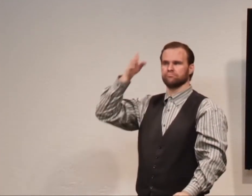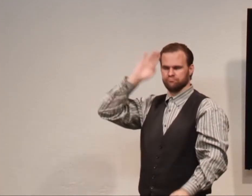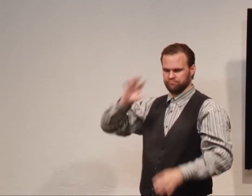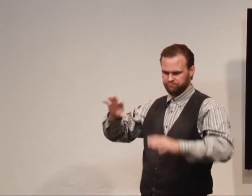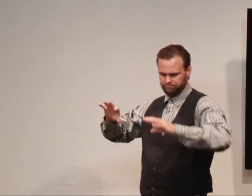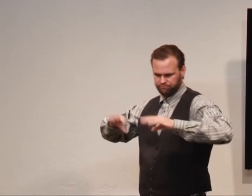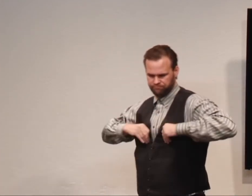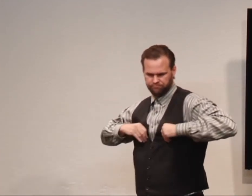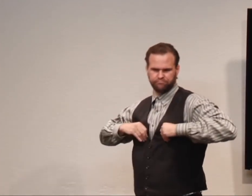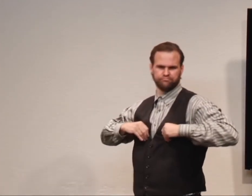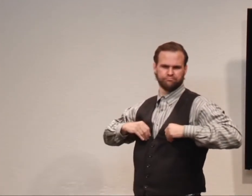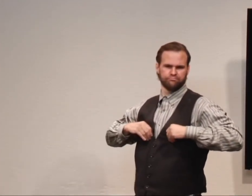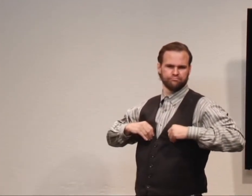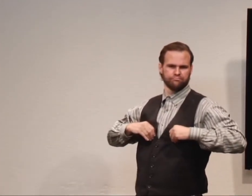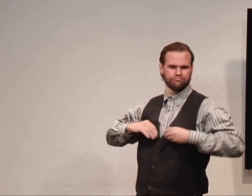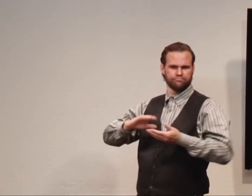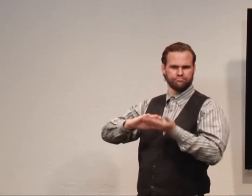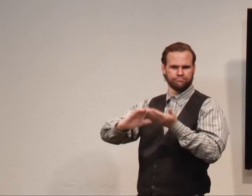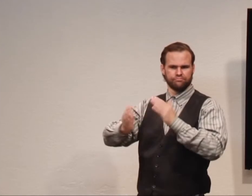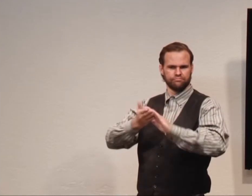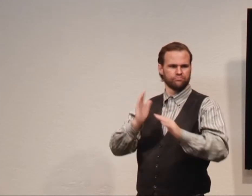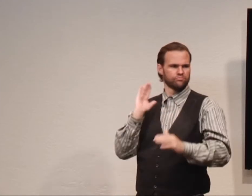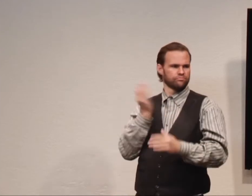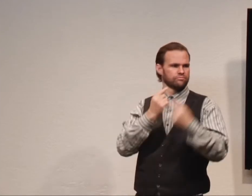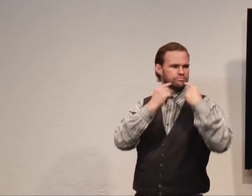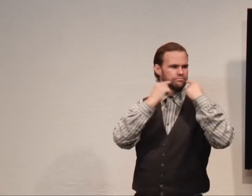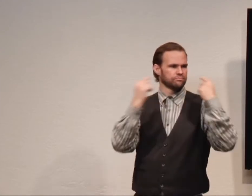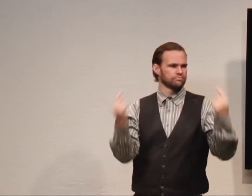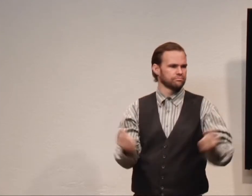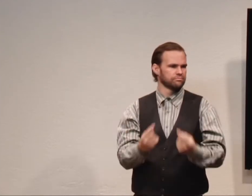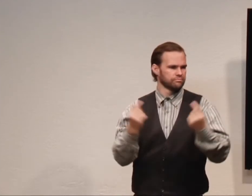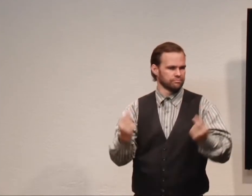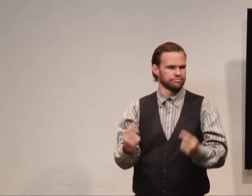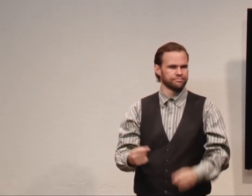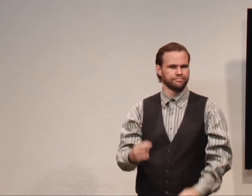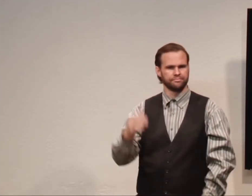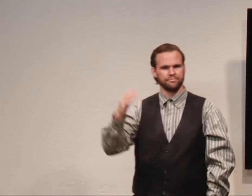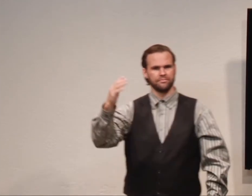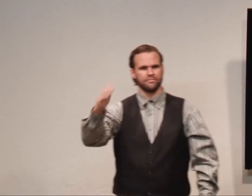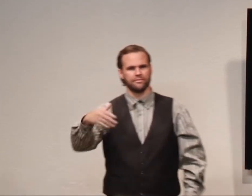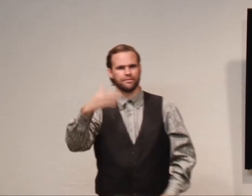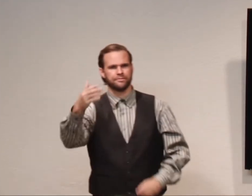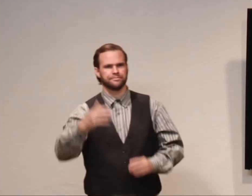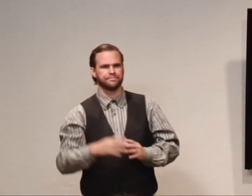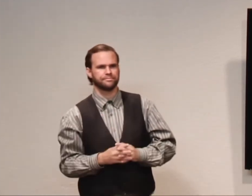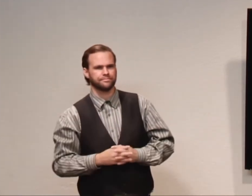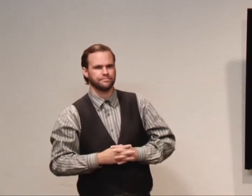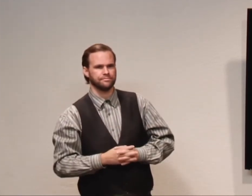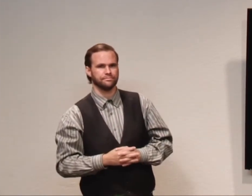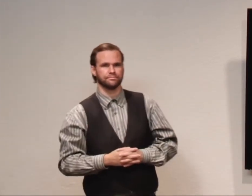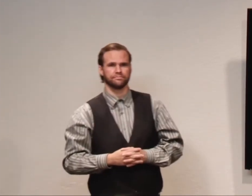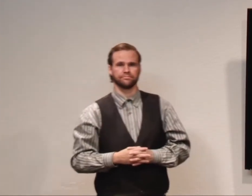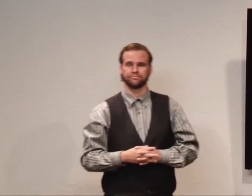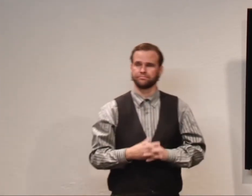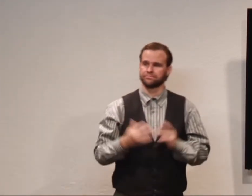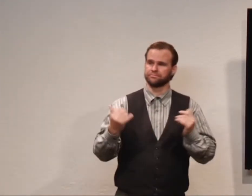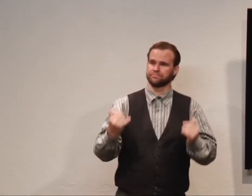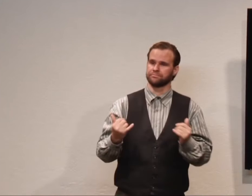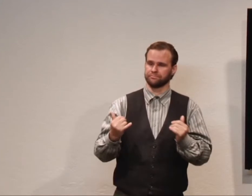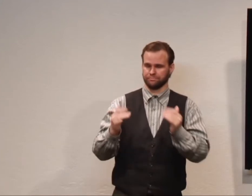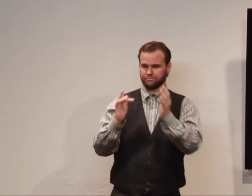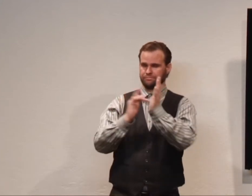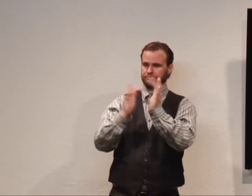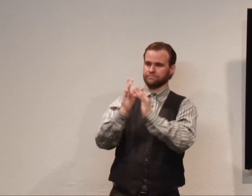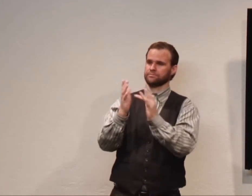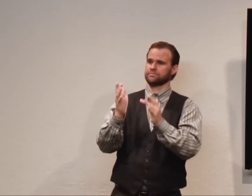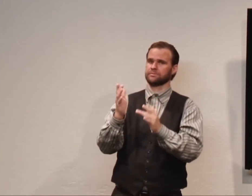and they were offered up to God, and it was an acceptable sacrifice, a temporary way for their sins to be forgiven in the Old Testament. But now